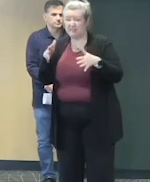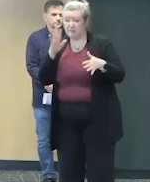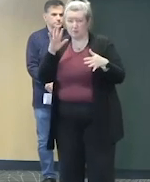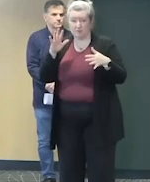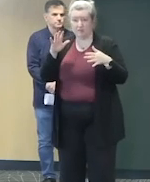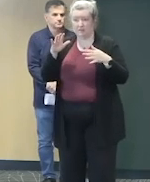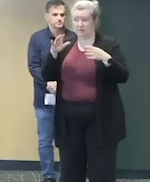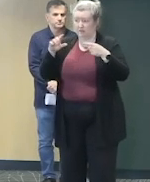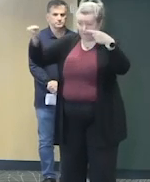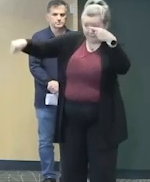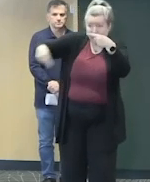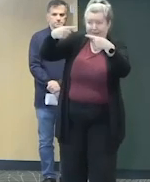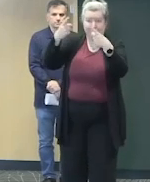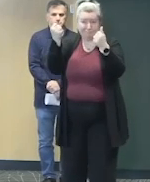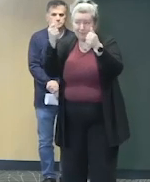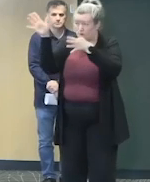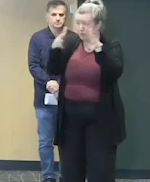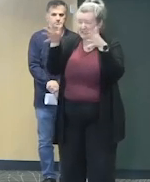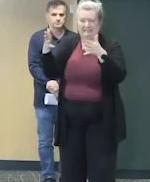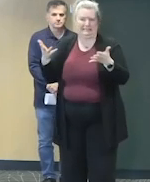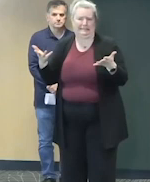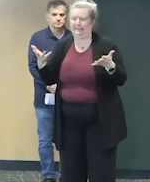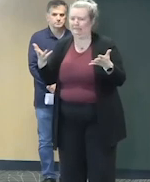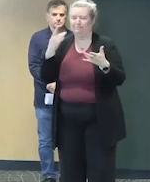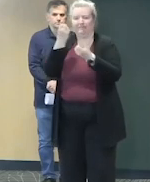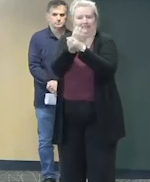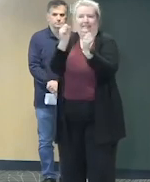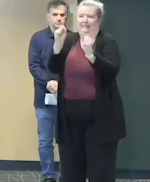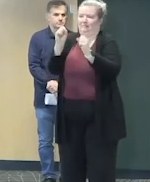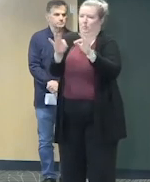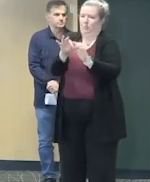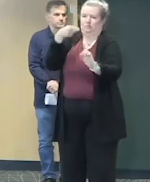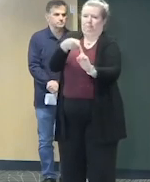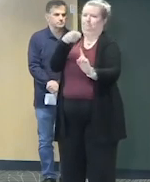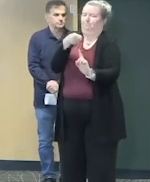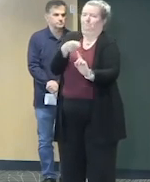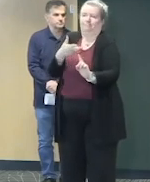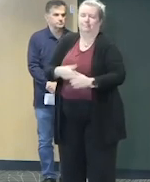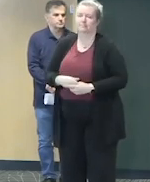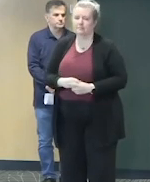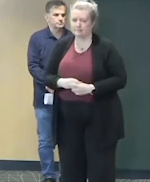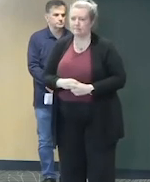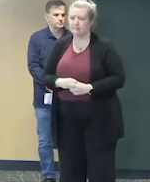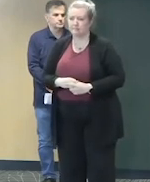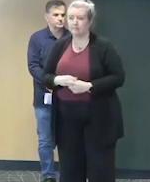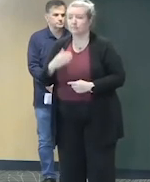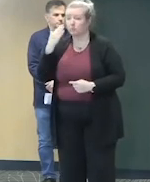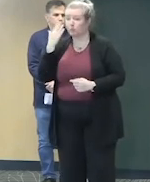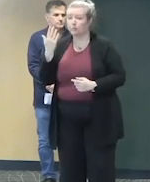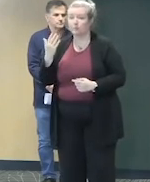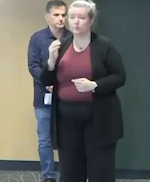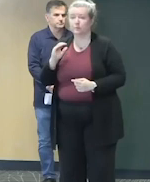paramount. Please, we ask for your patience if your power is out, as utility crews are working as quickly as possible